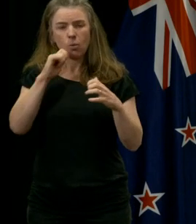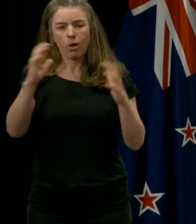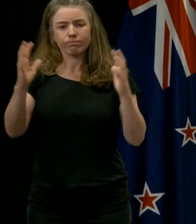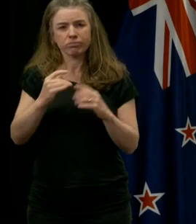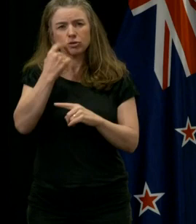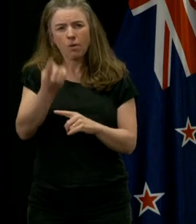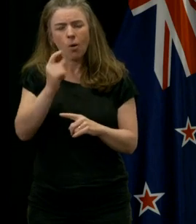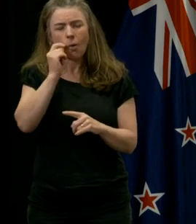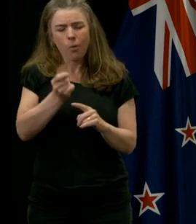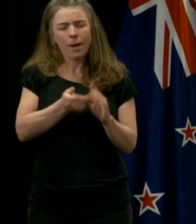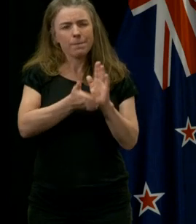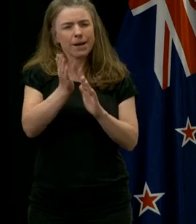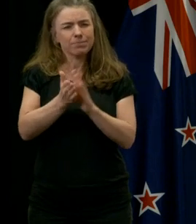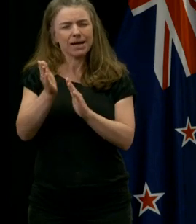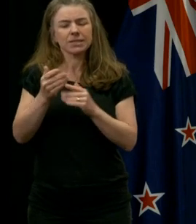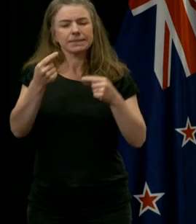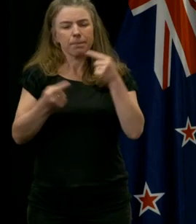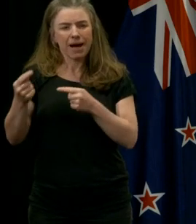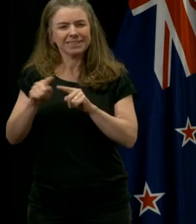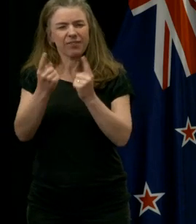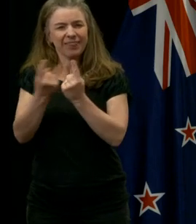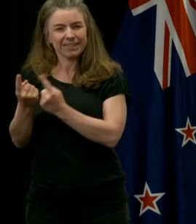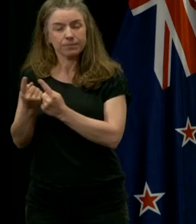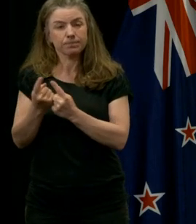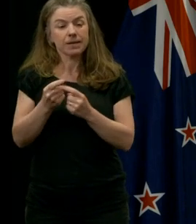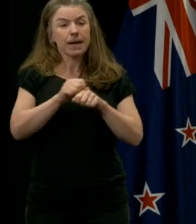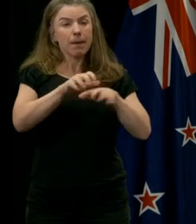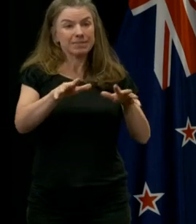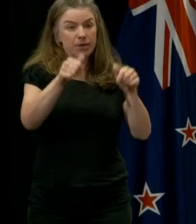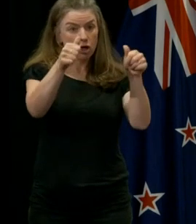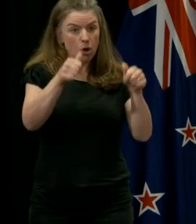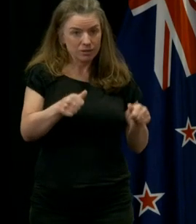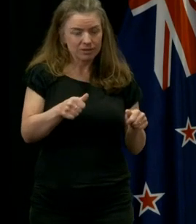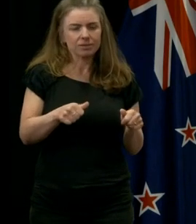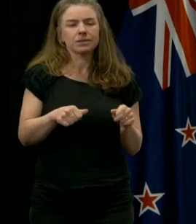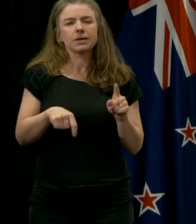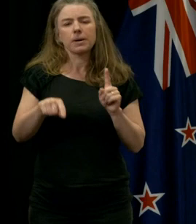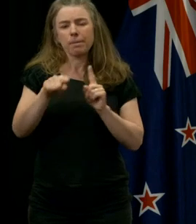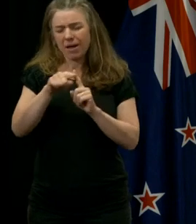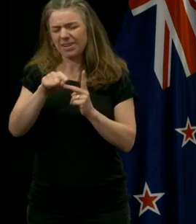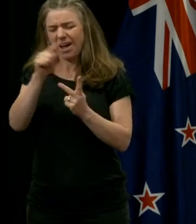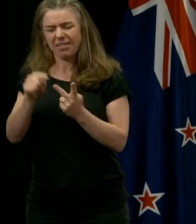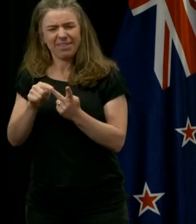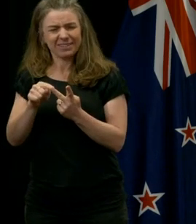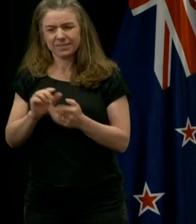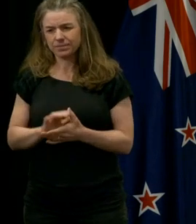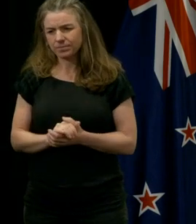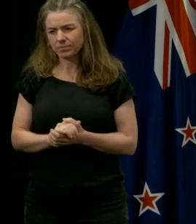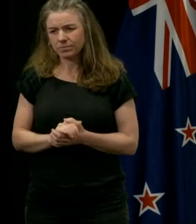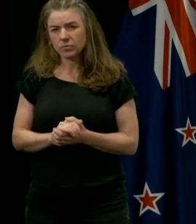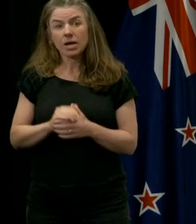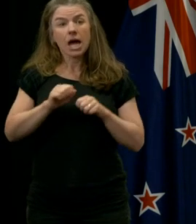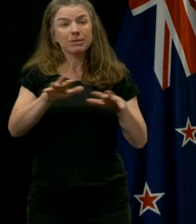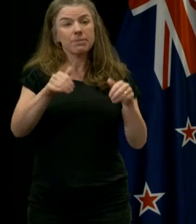pass a state of emergency, both which provides us the powers for government to move the country to Level 4. The epidemic notice